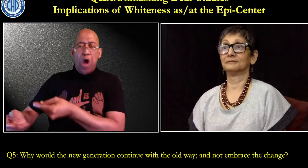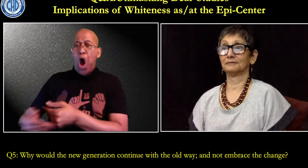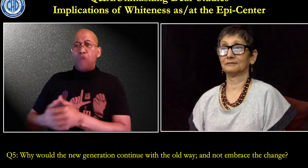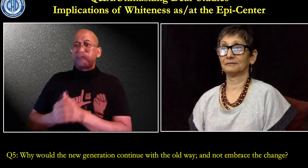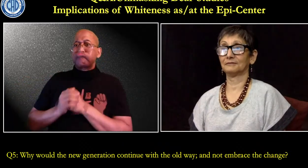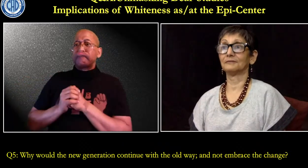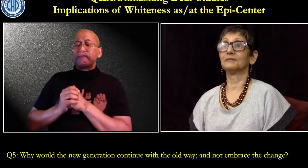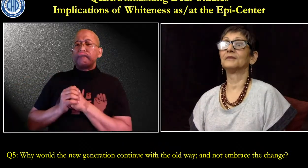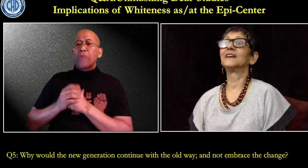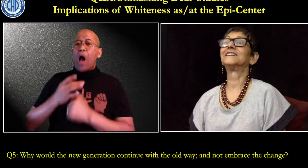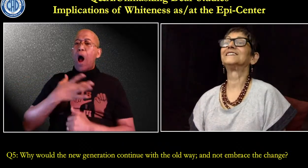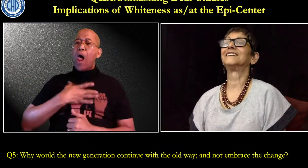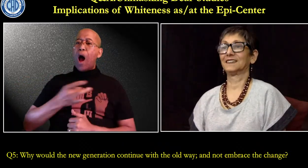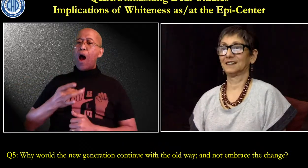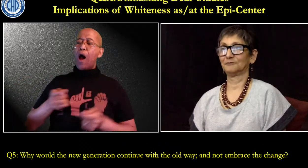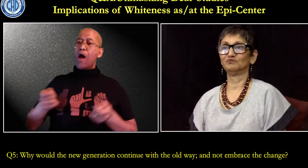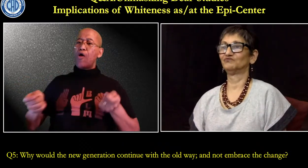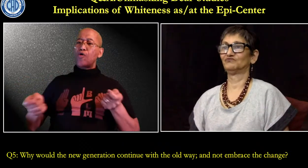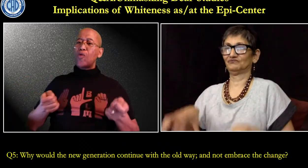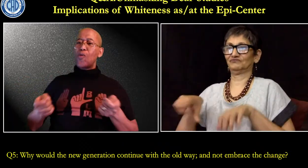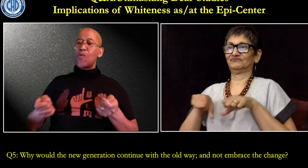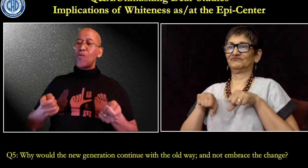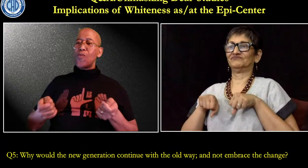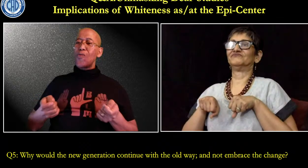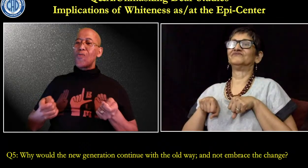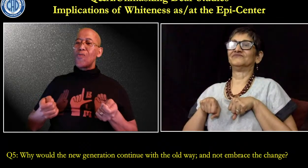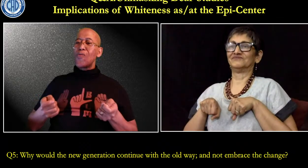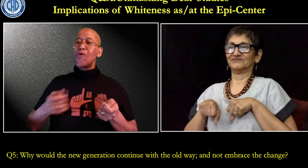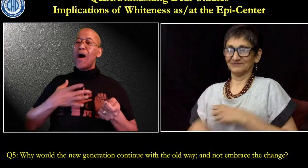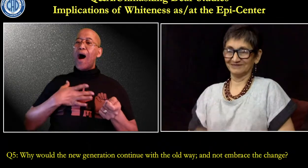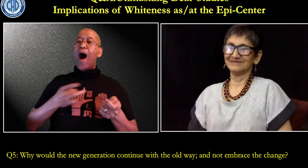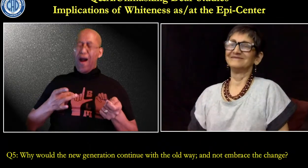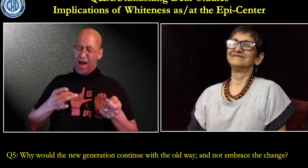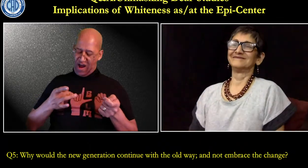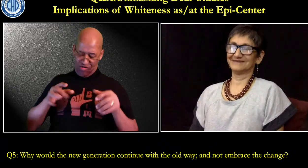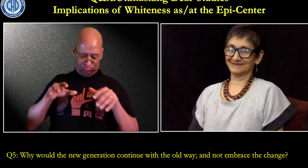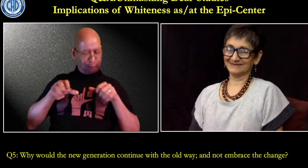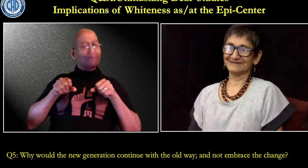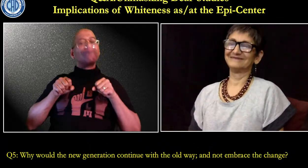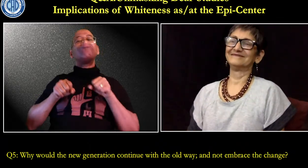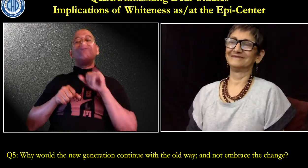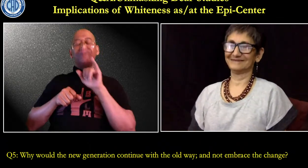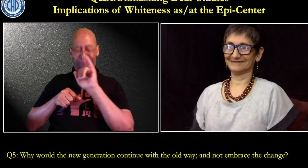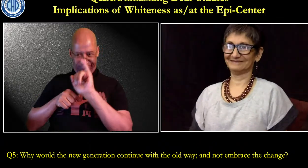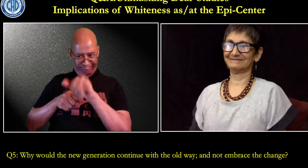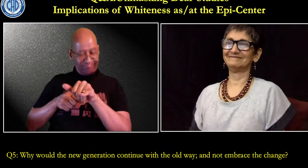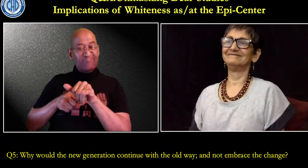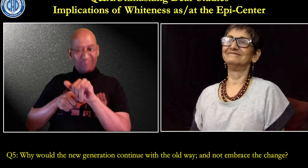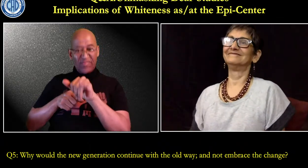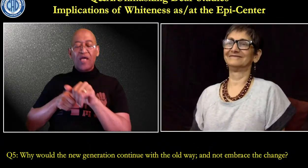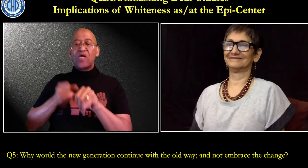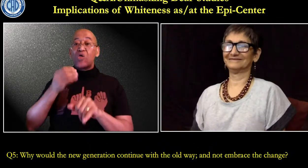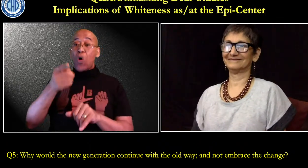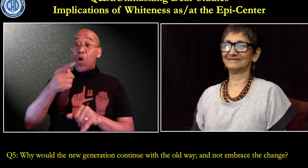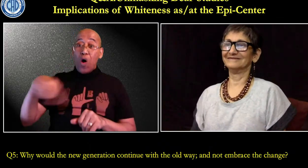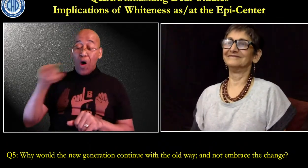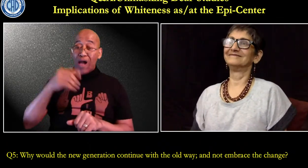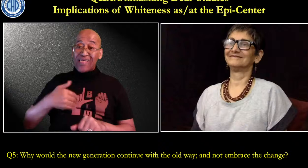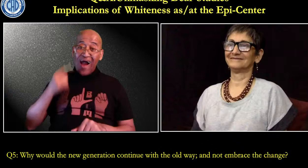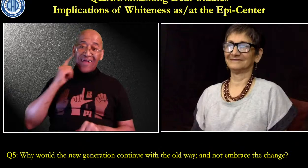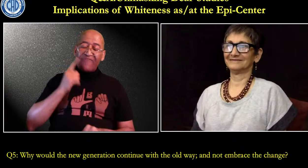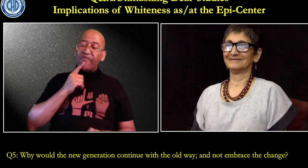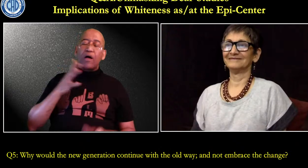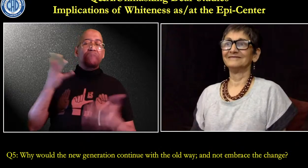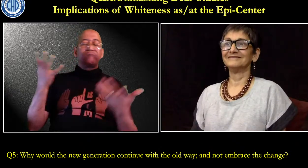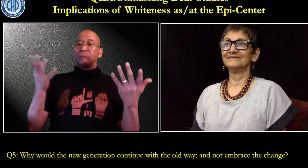That power that they're giving up and passing down, well, where is that at? Well, they like that control, you know. They like to